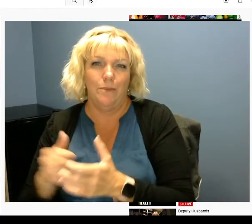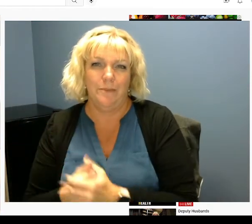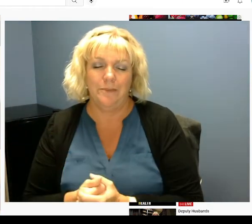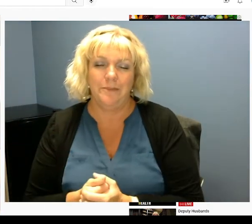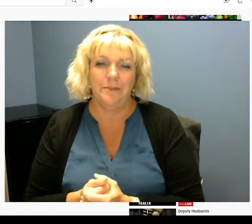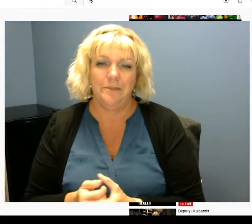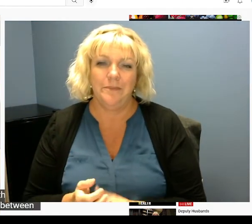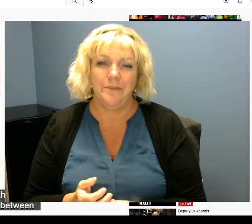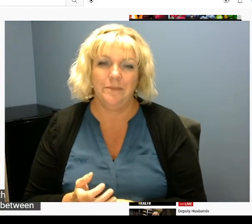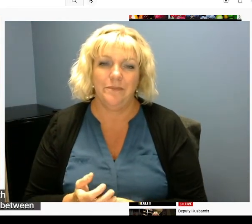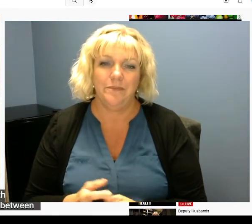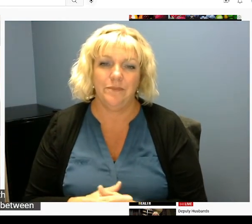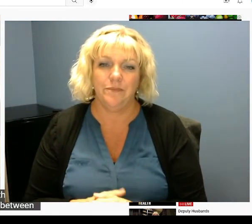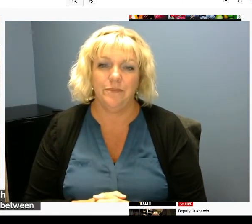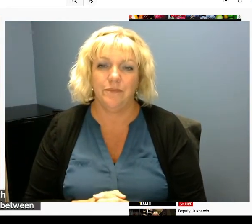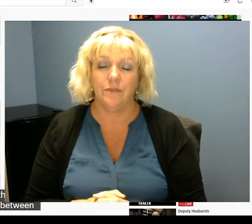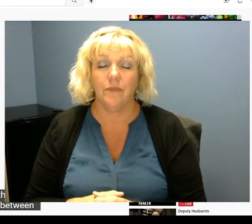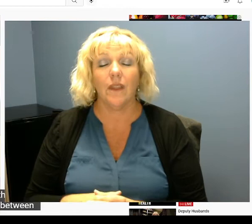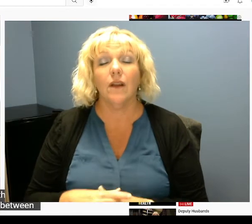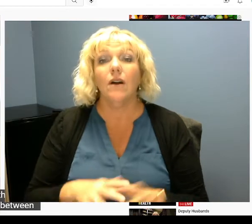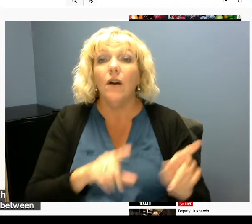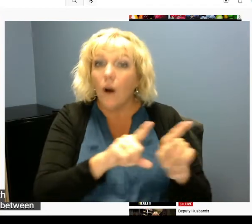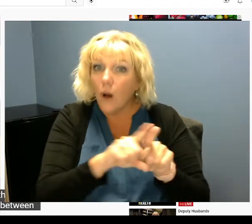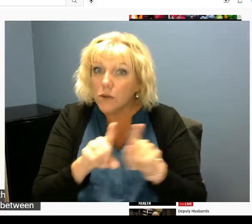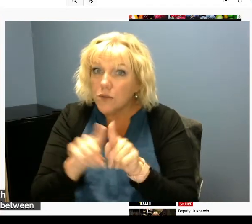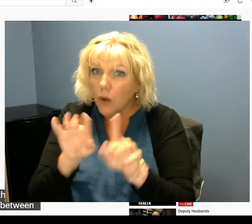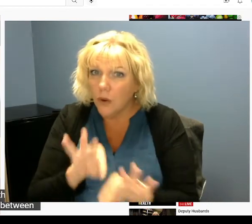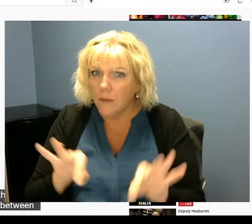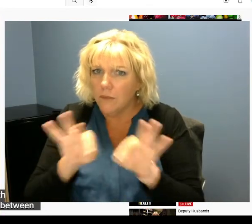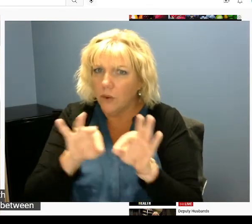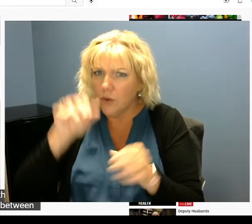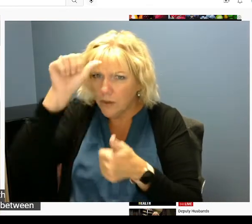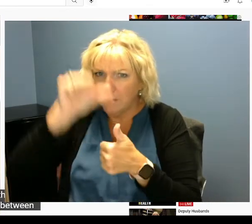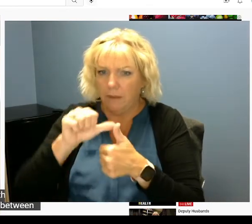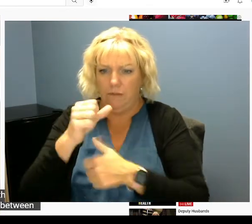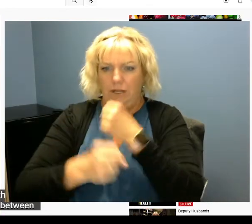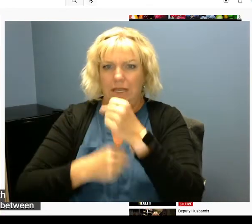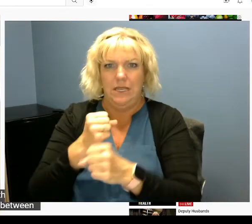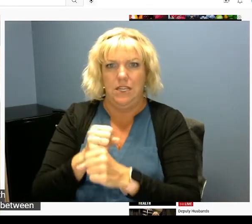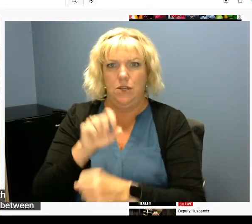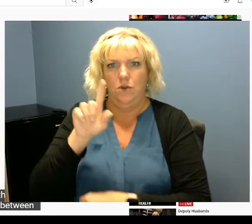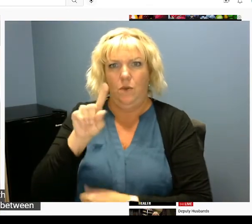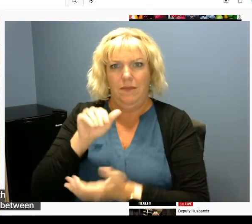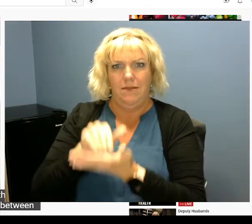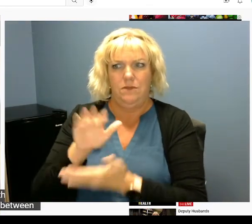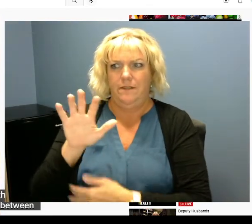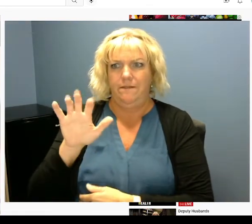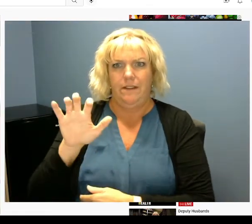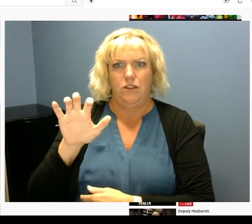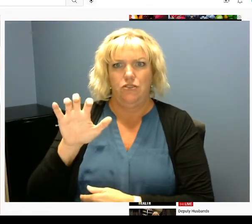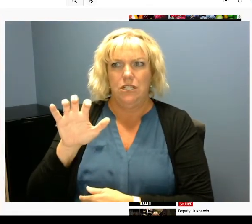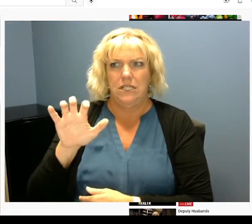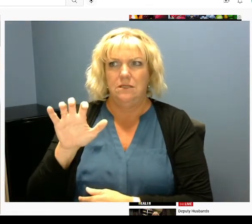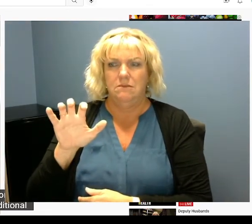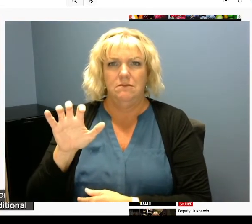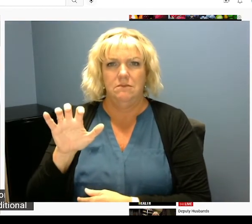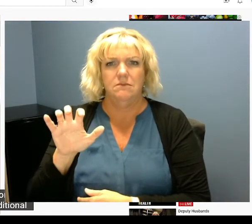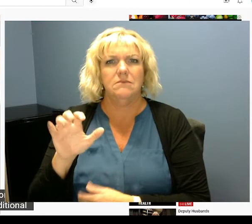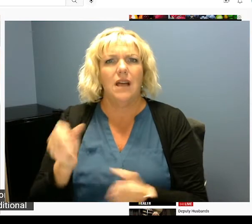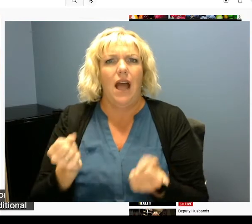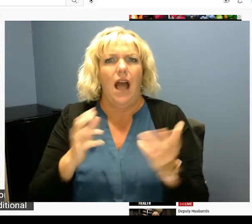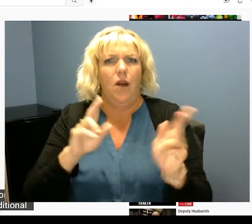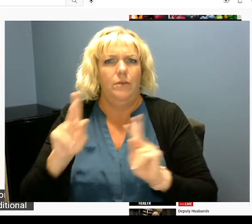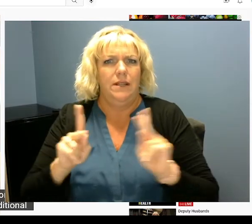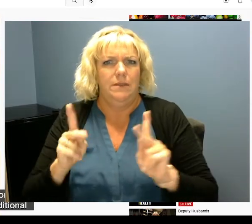about are population estimates around the year 1500, when we're going to get contact between these